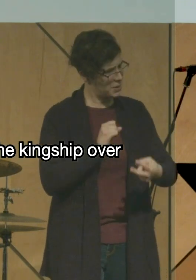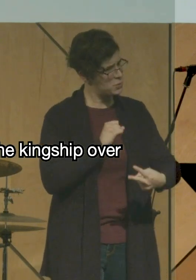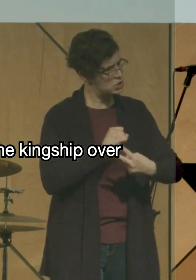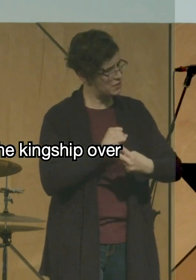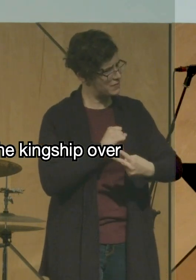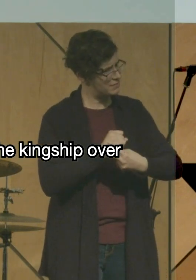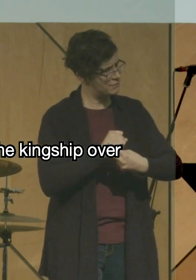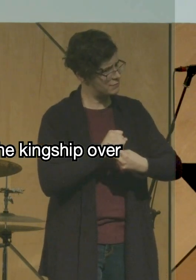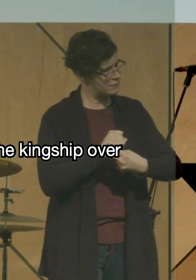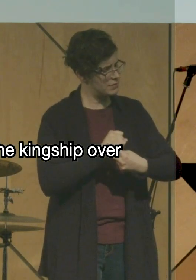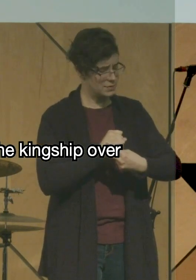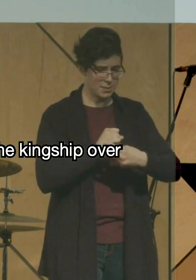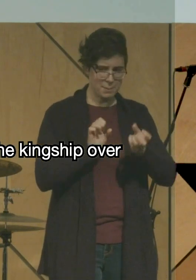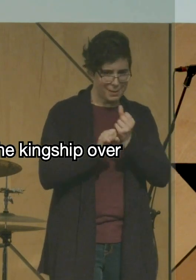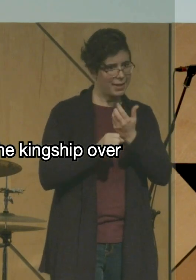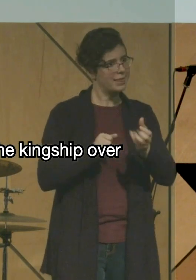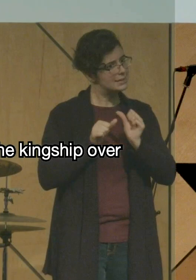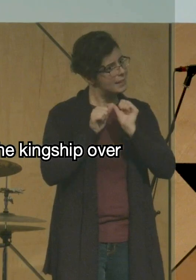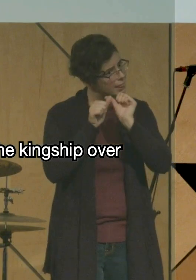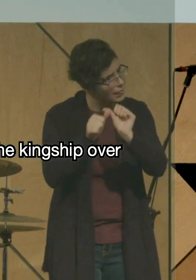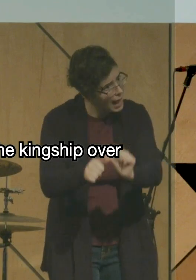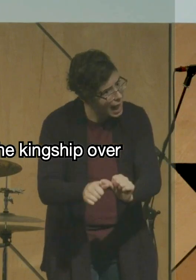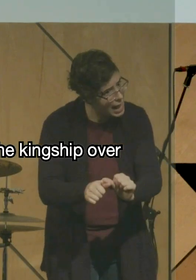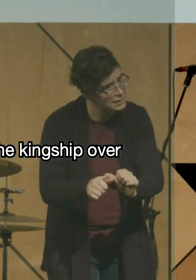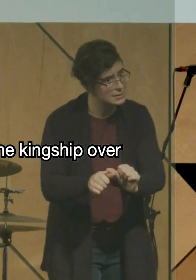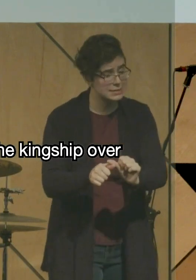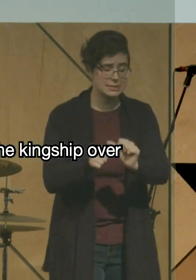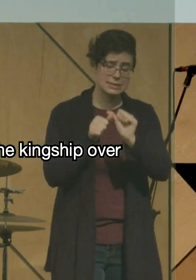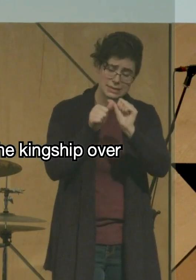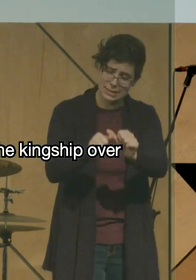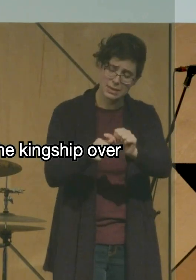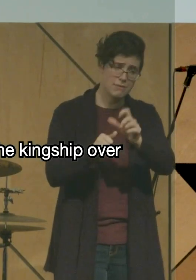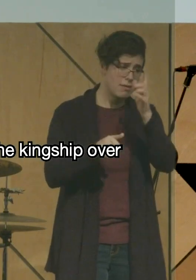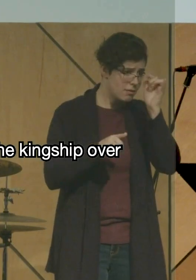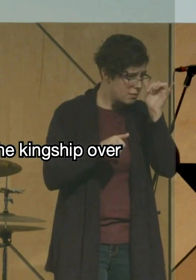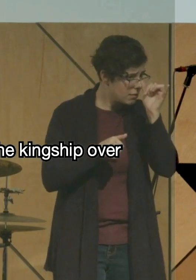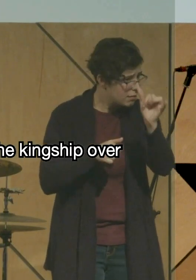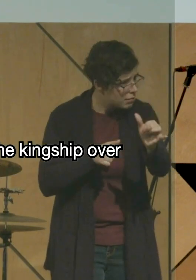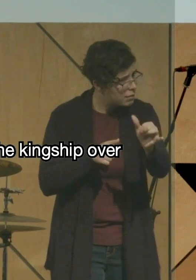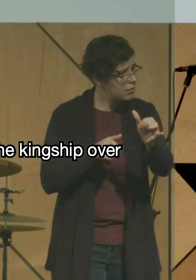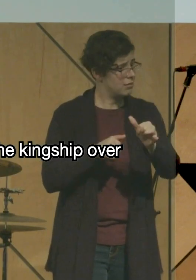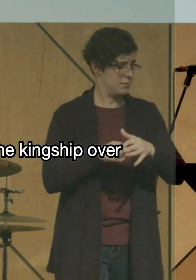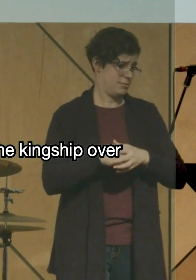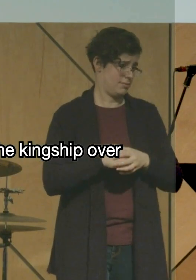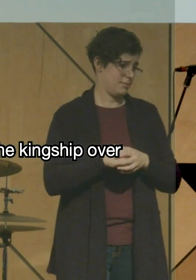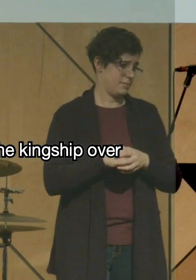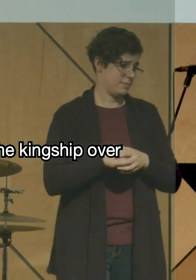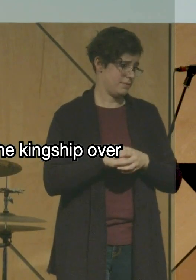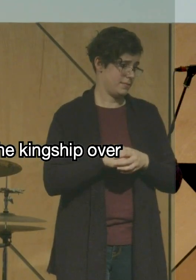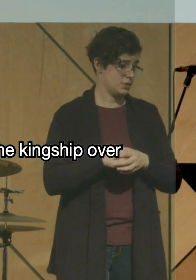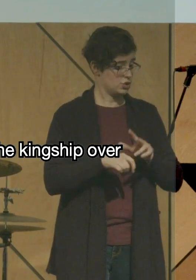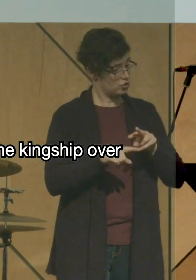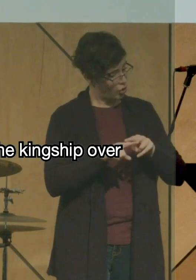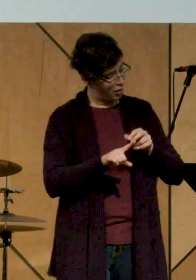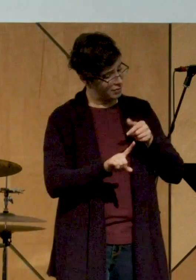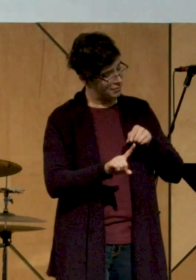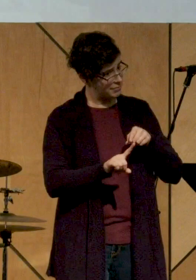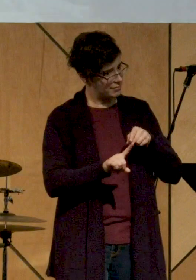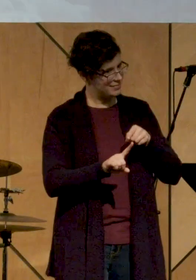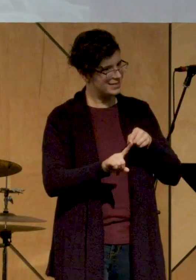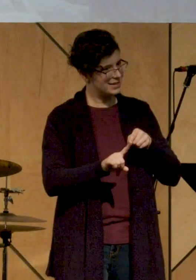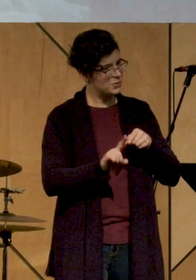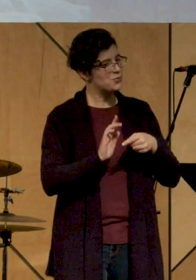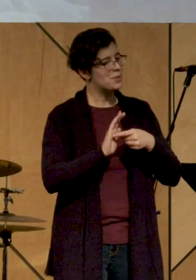would make things last, that would be binding for a long, long, never-ending time. Salt is a